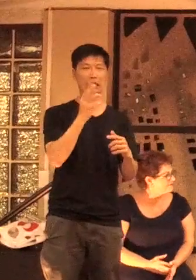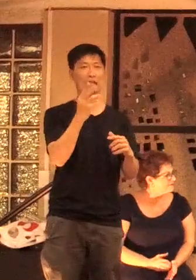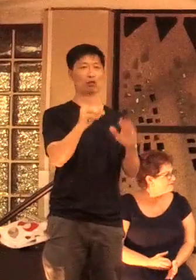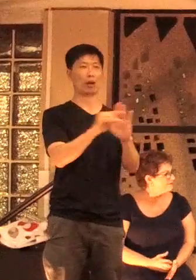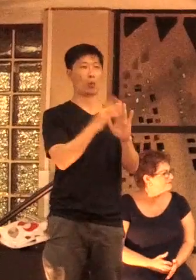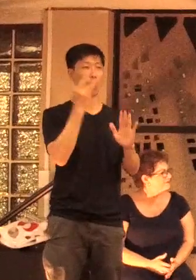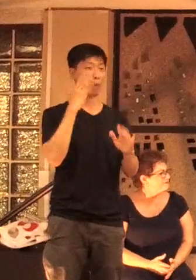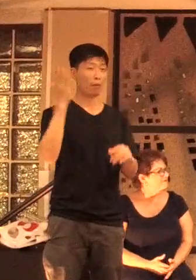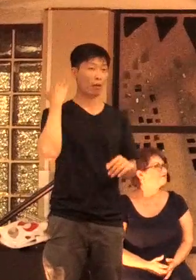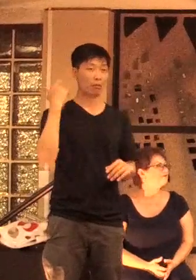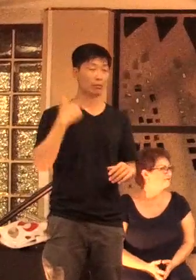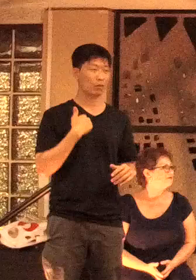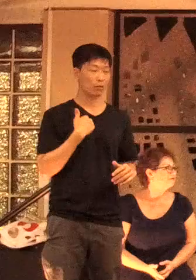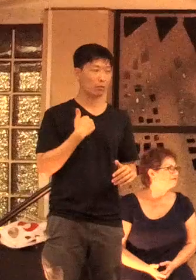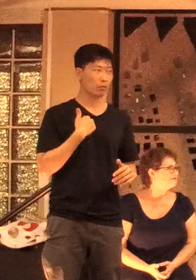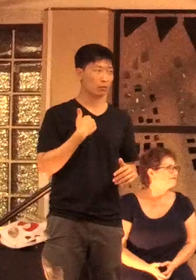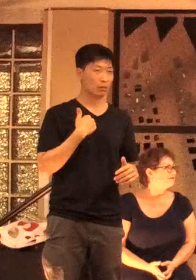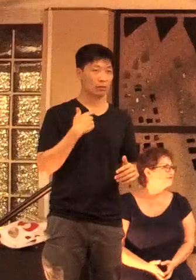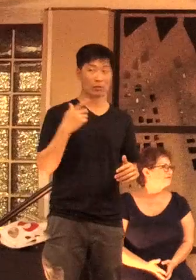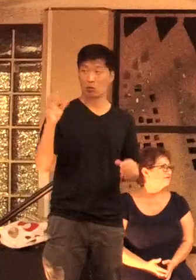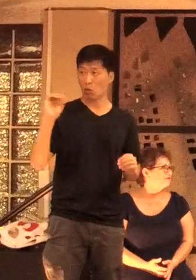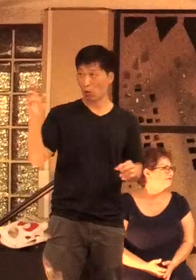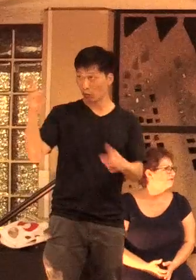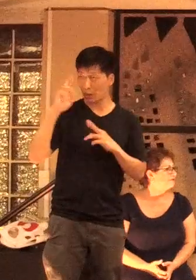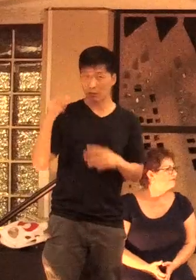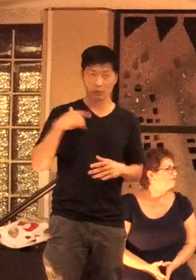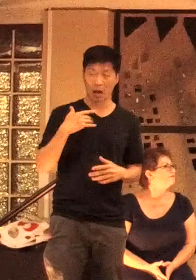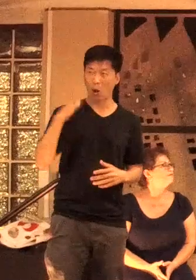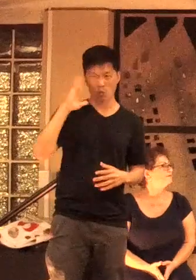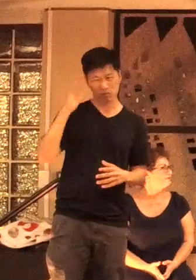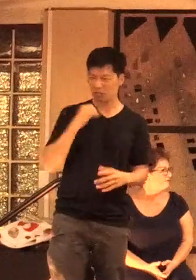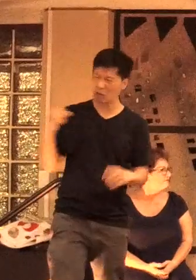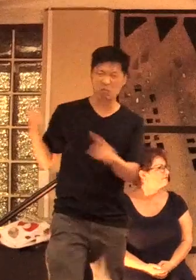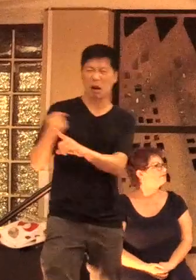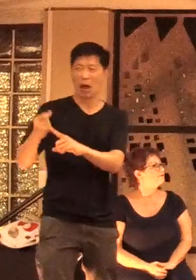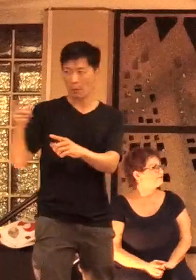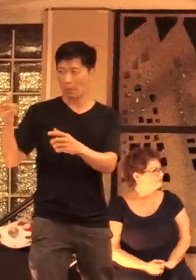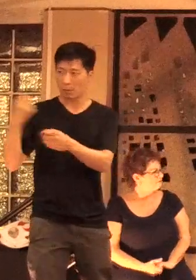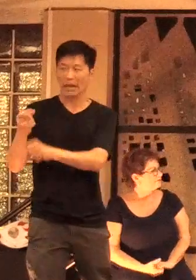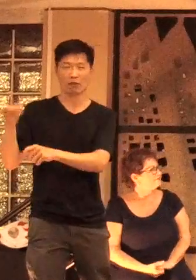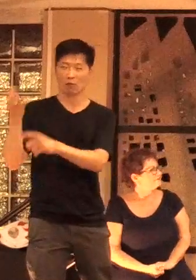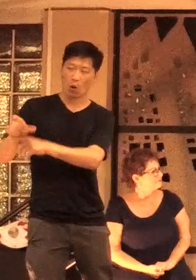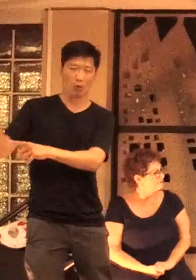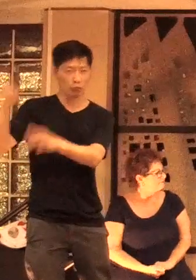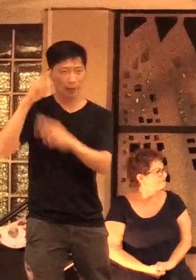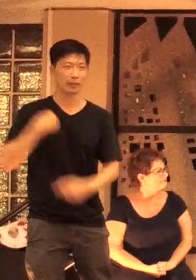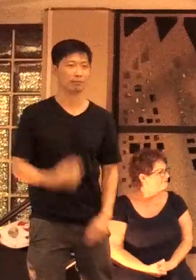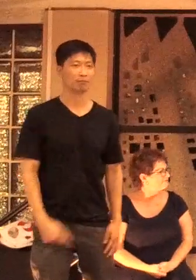Because back then, I was like, no one's more respected than I'll make good.